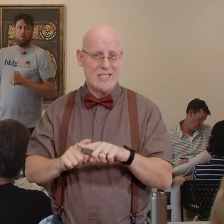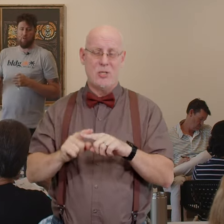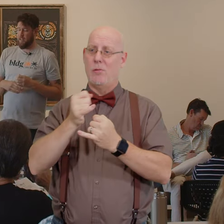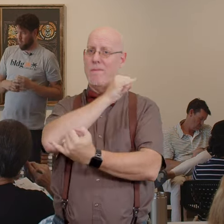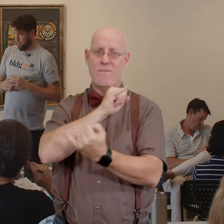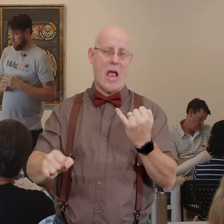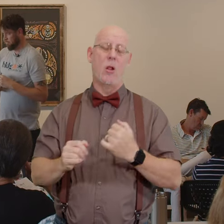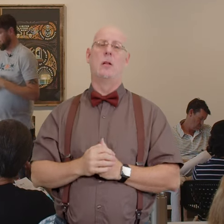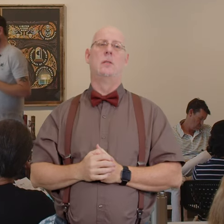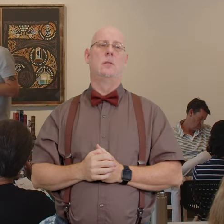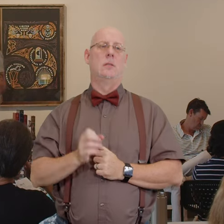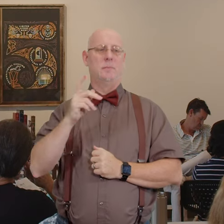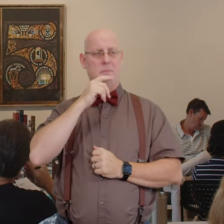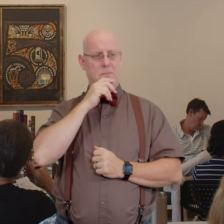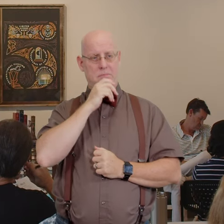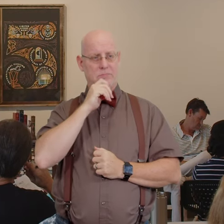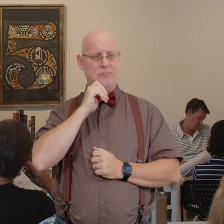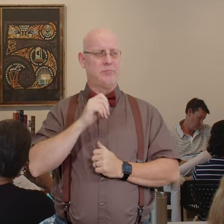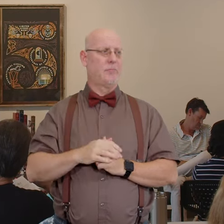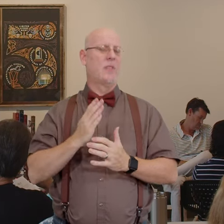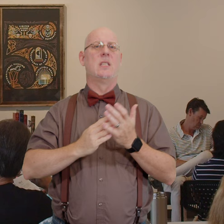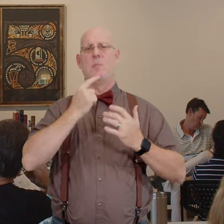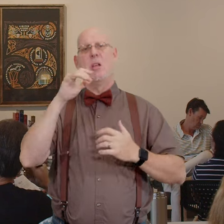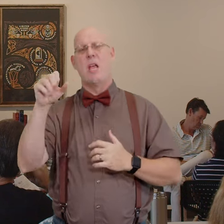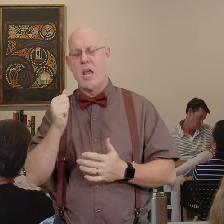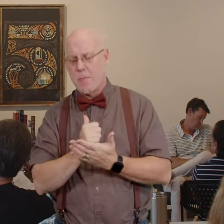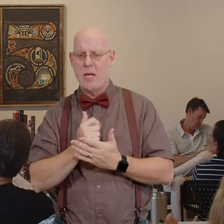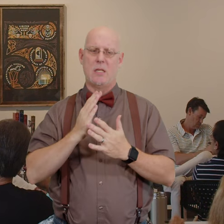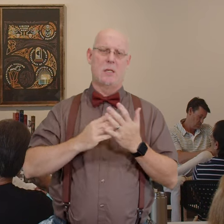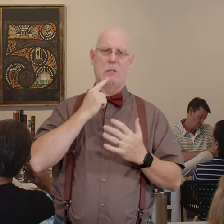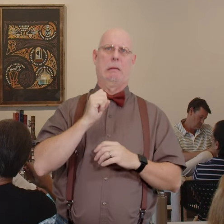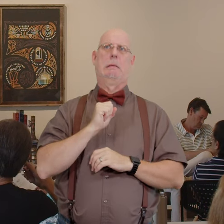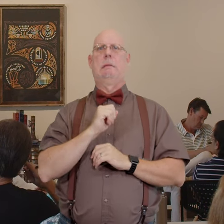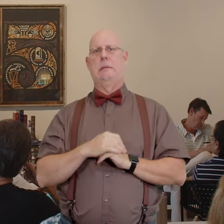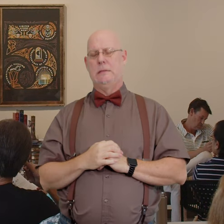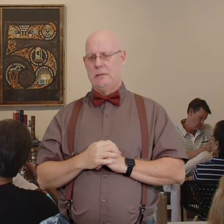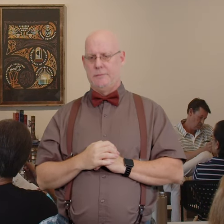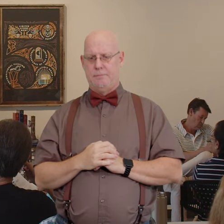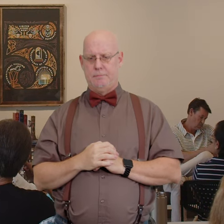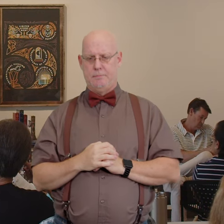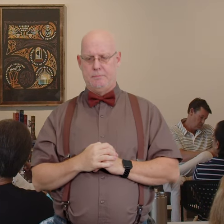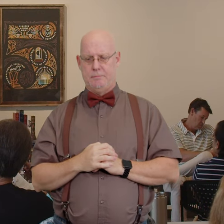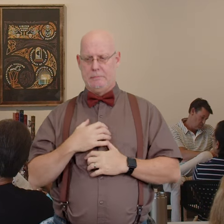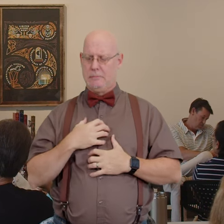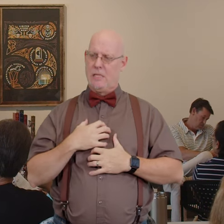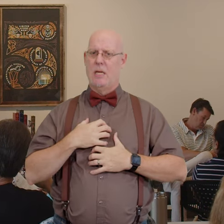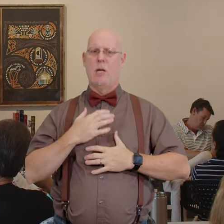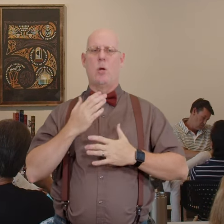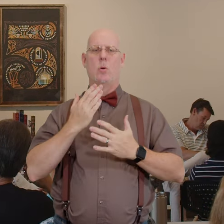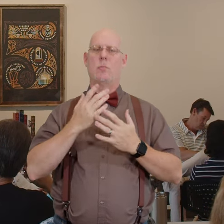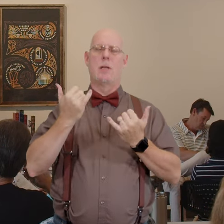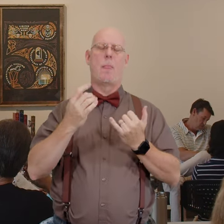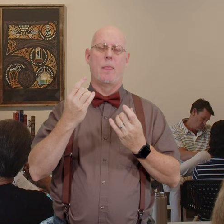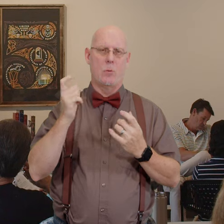and final. All right? So, some say amen, some say ugh. So, At